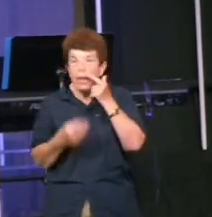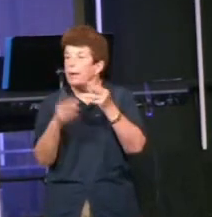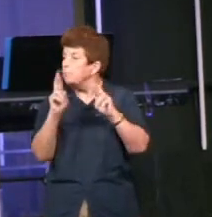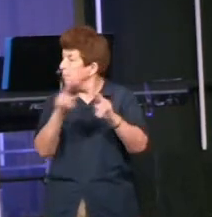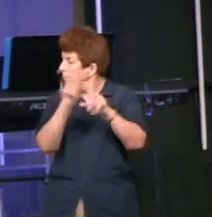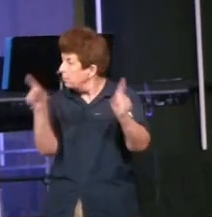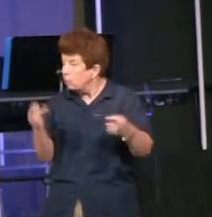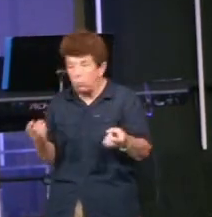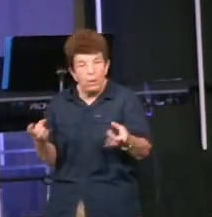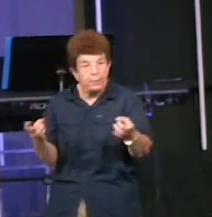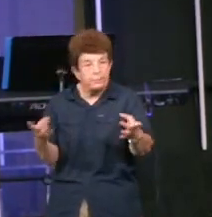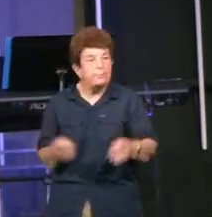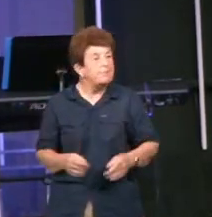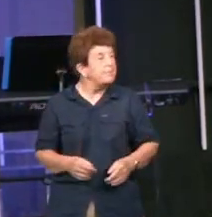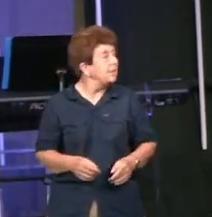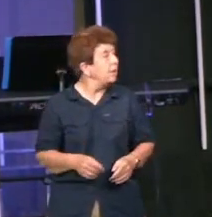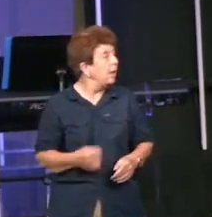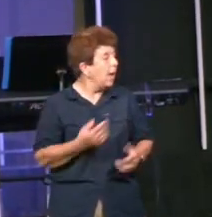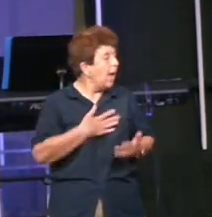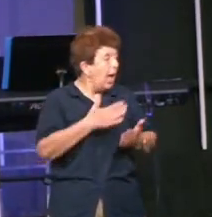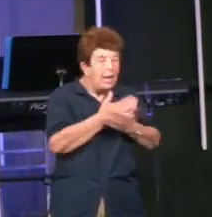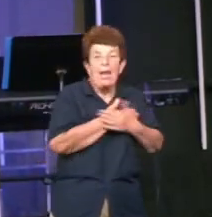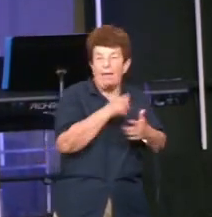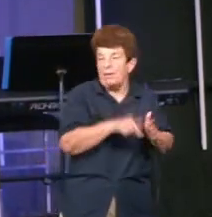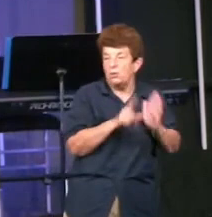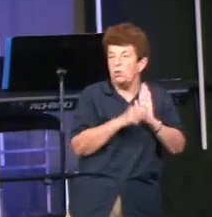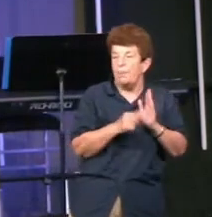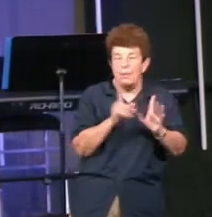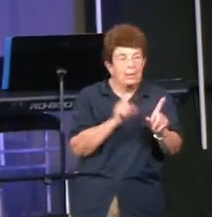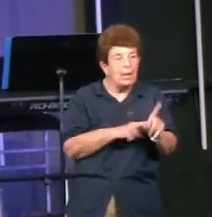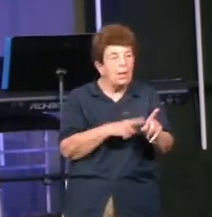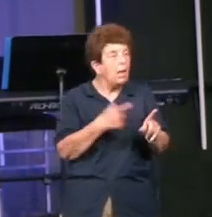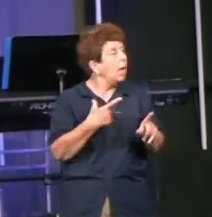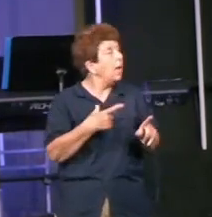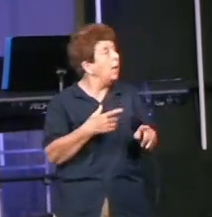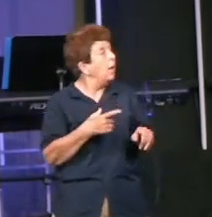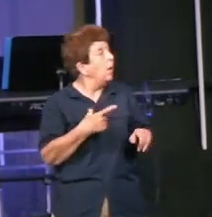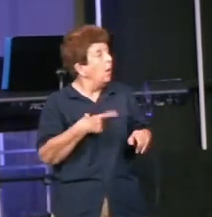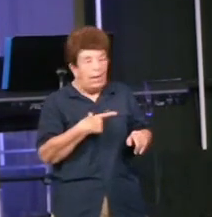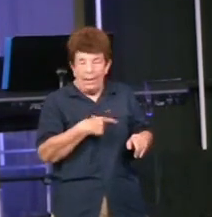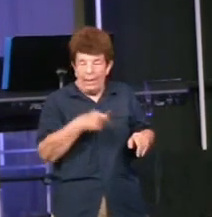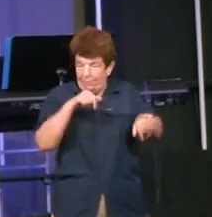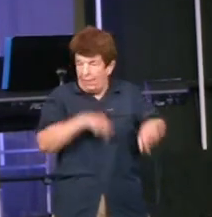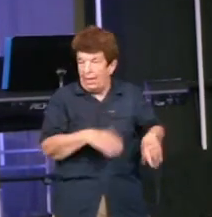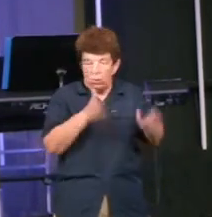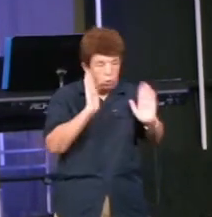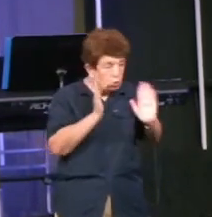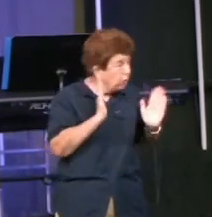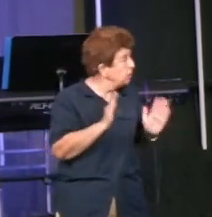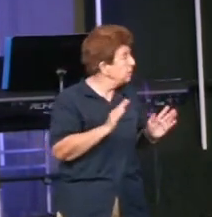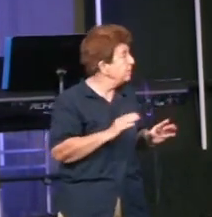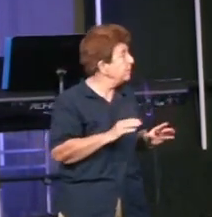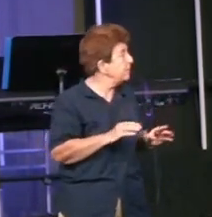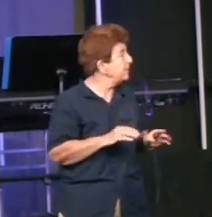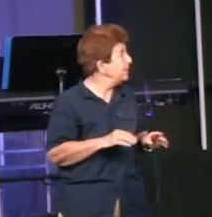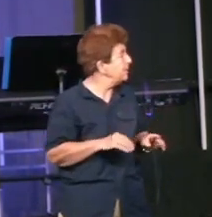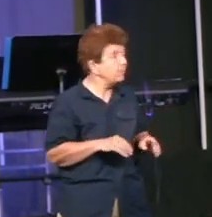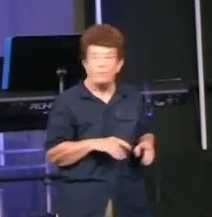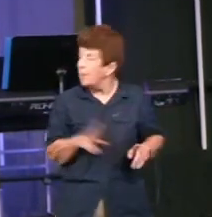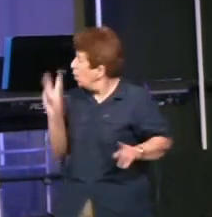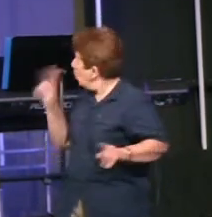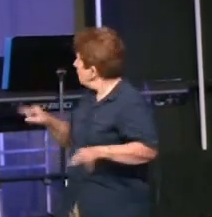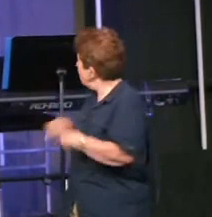ready. It's exciting, though. I love this time of year. I love it because whether you're here in the church, oh, that looks